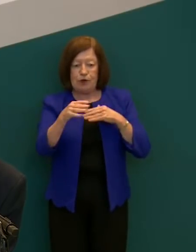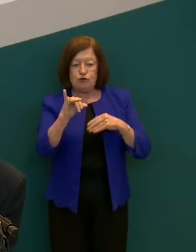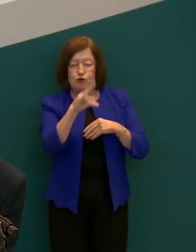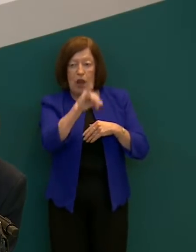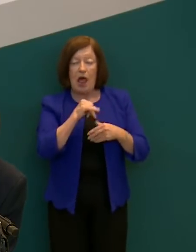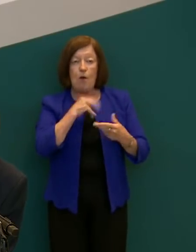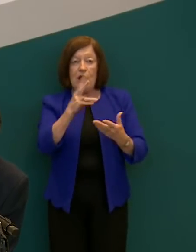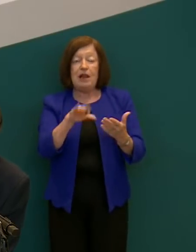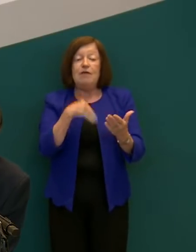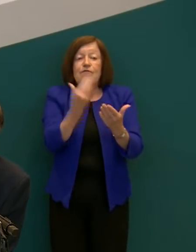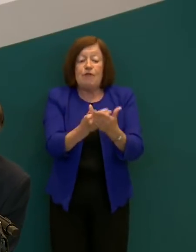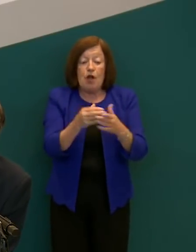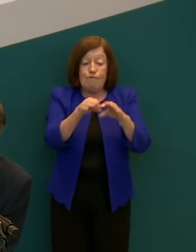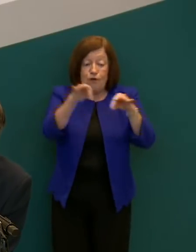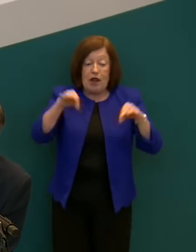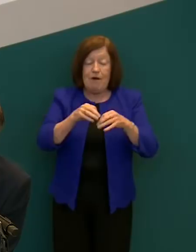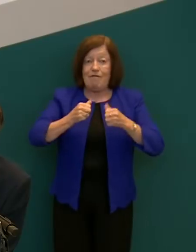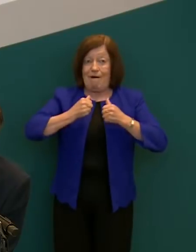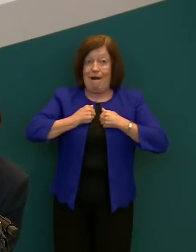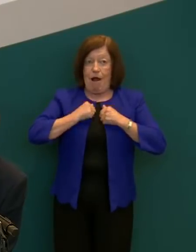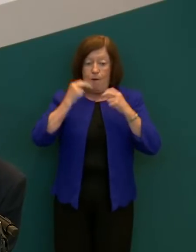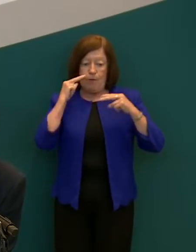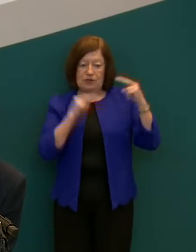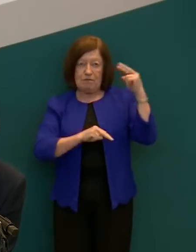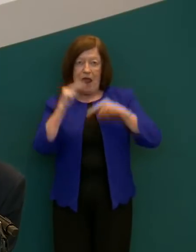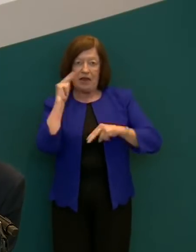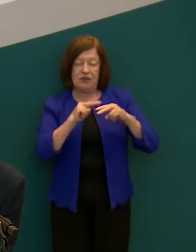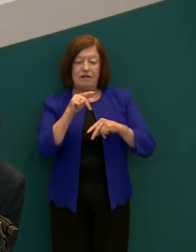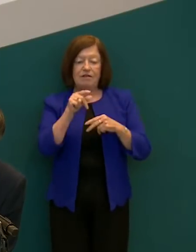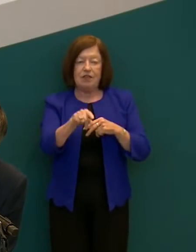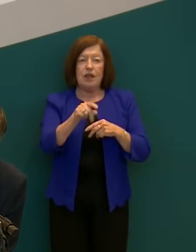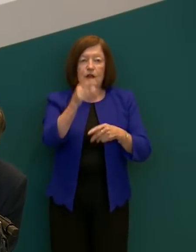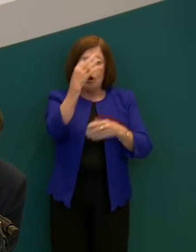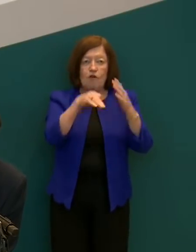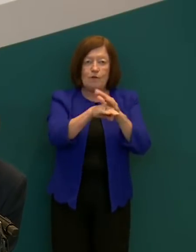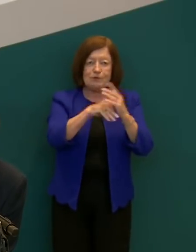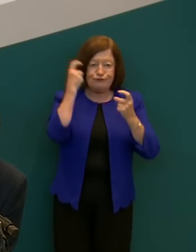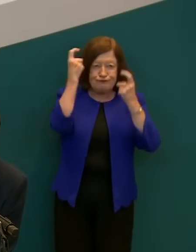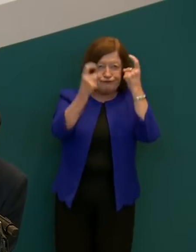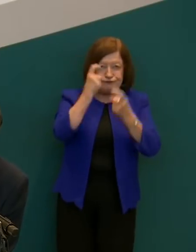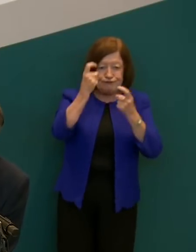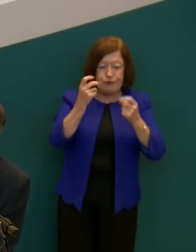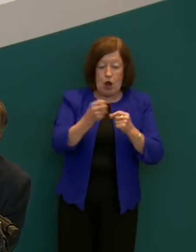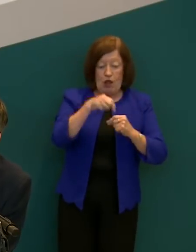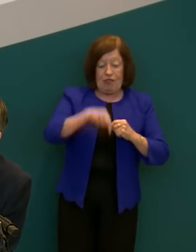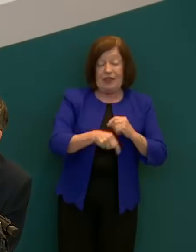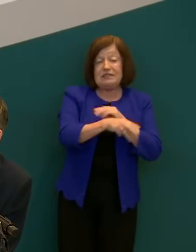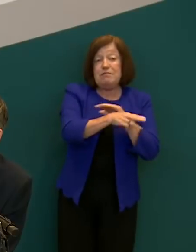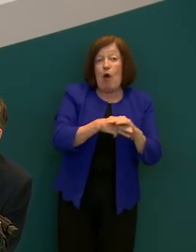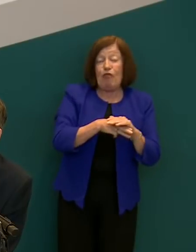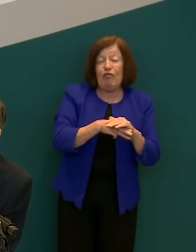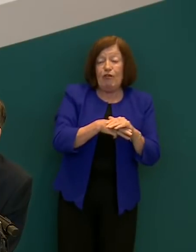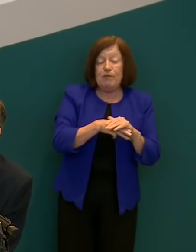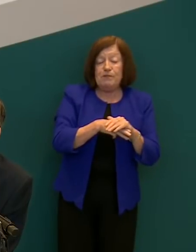submitted the framework from our perspective for consideration by government earlier this month. So the framework